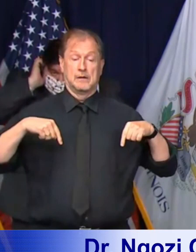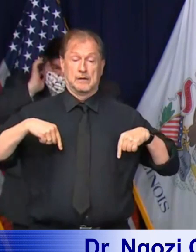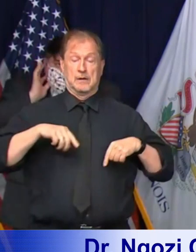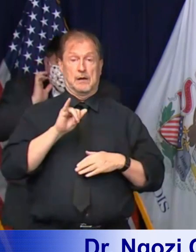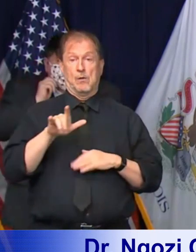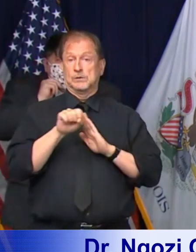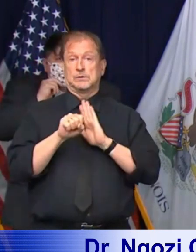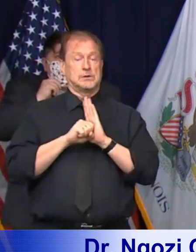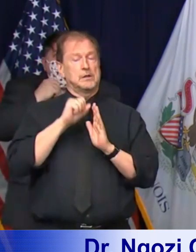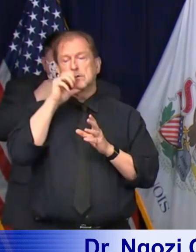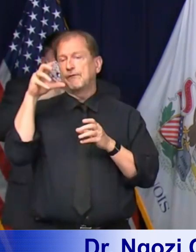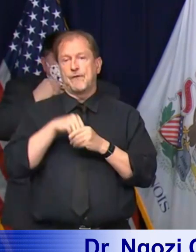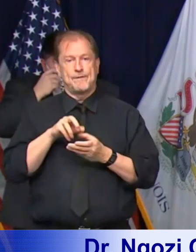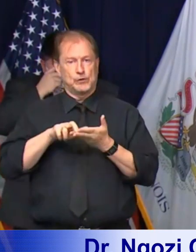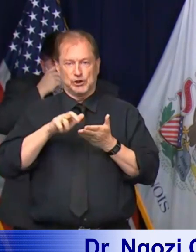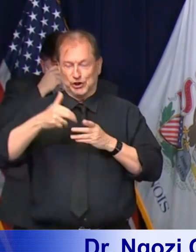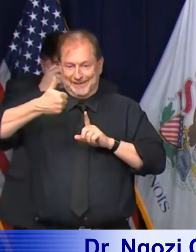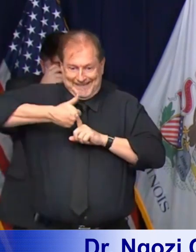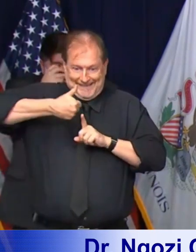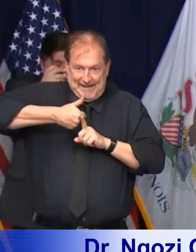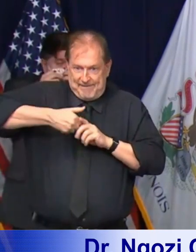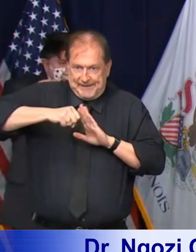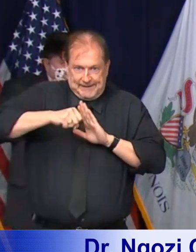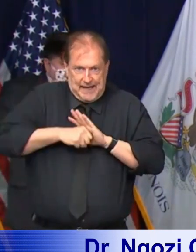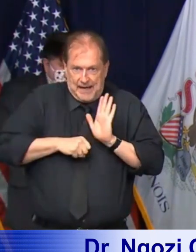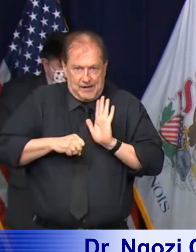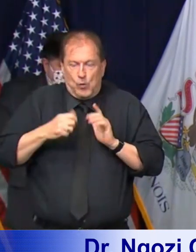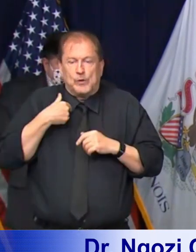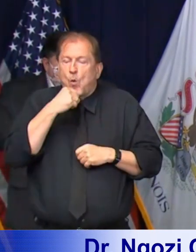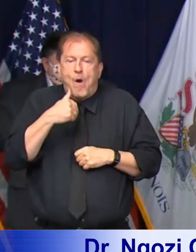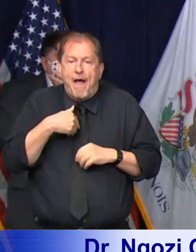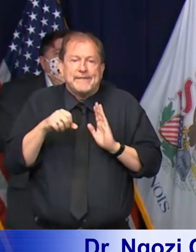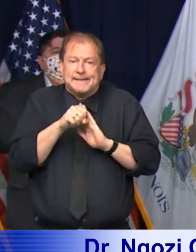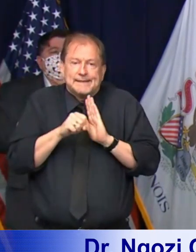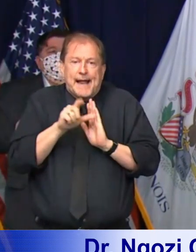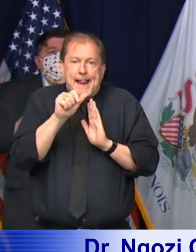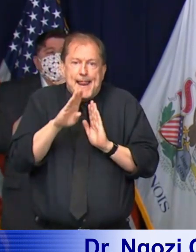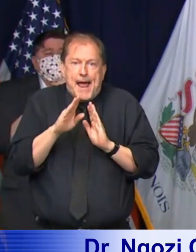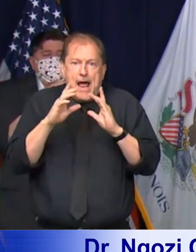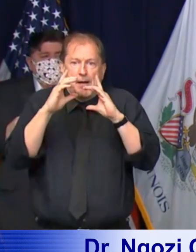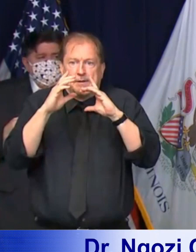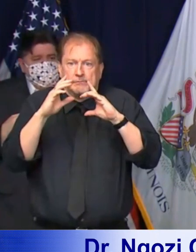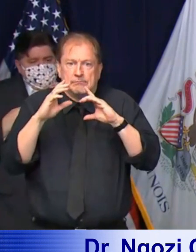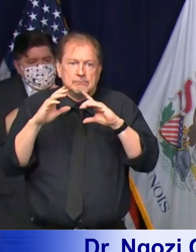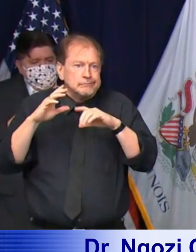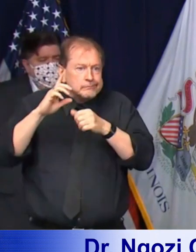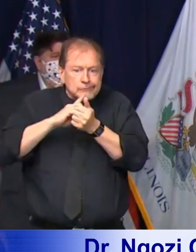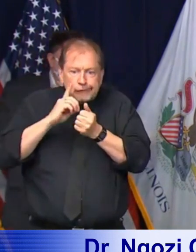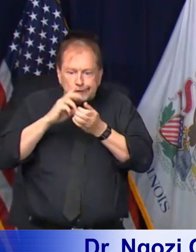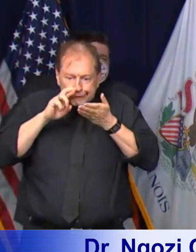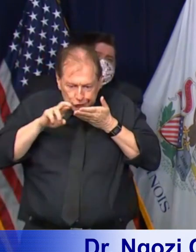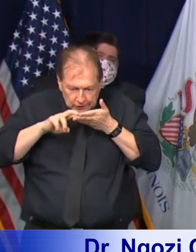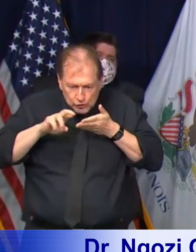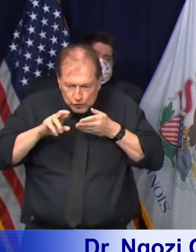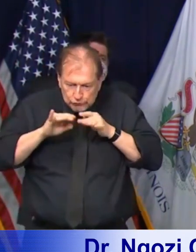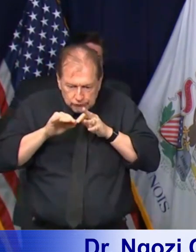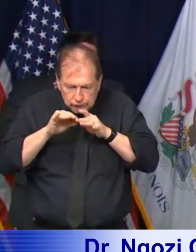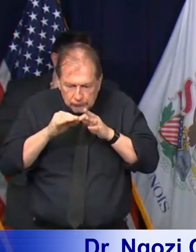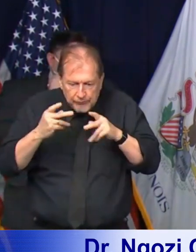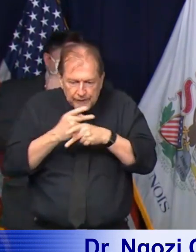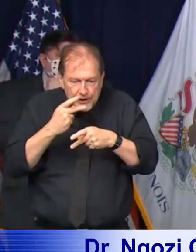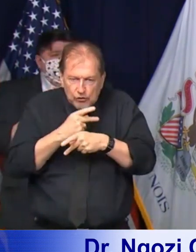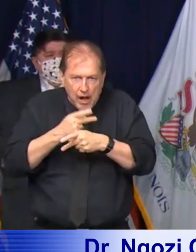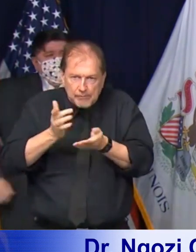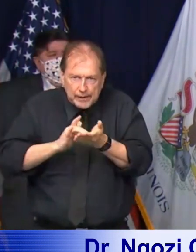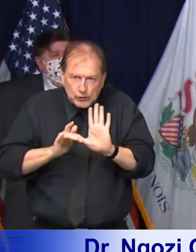research itself to identify. We don't have labs where we're trying to come up with the therapies. Once